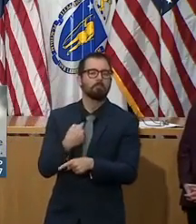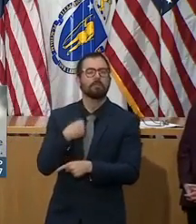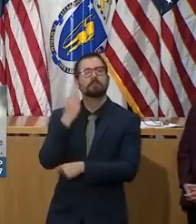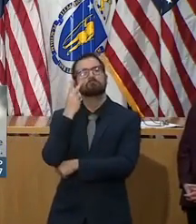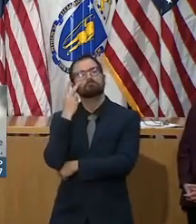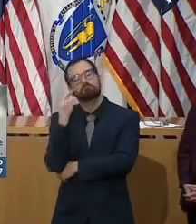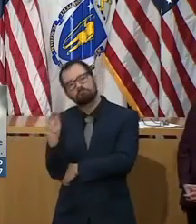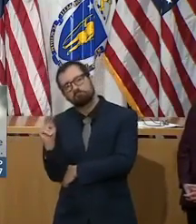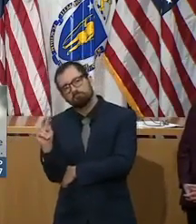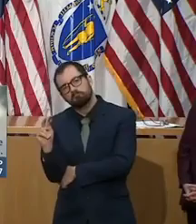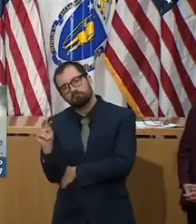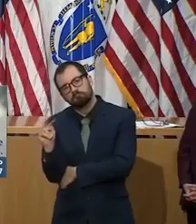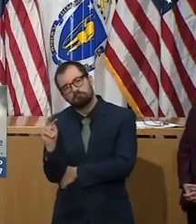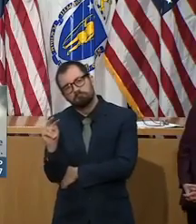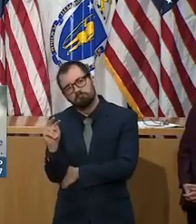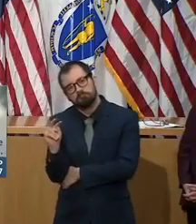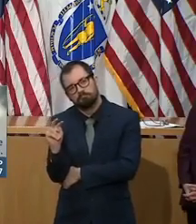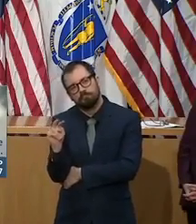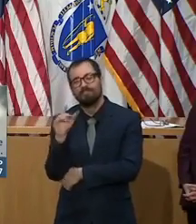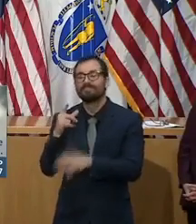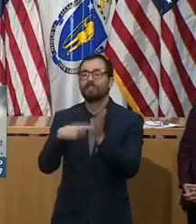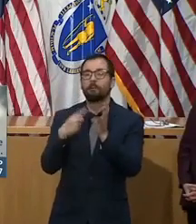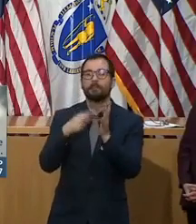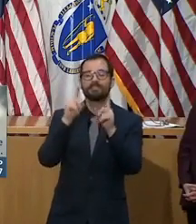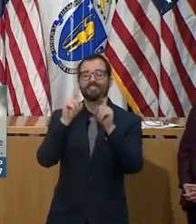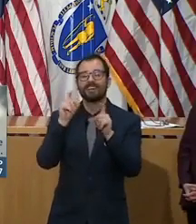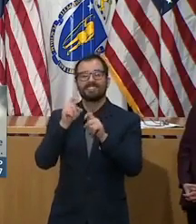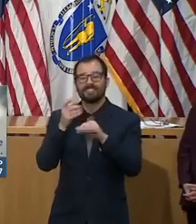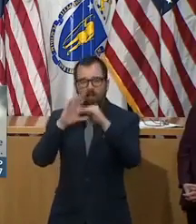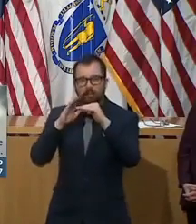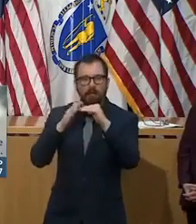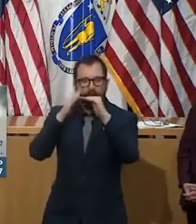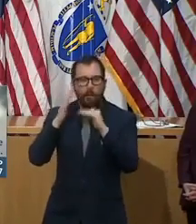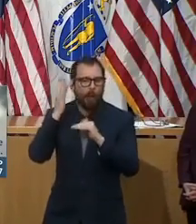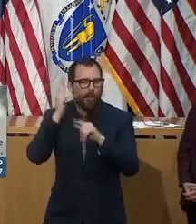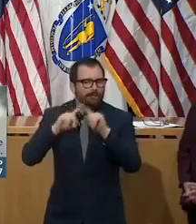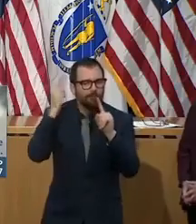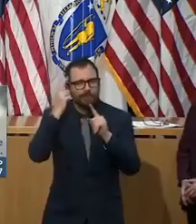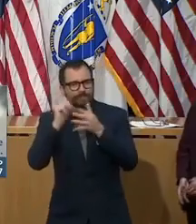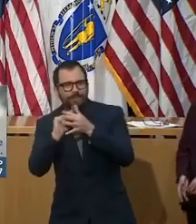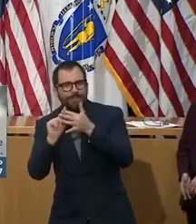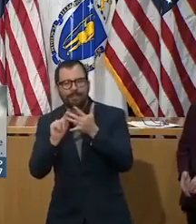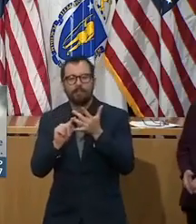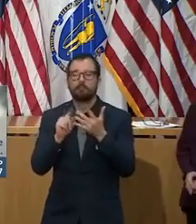last 10 to 14 days there, it actually has started to go like this, as a percent.